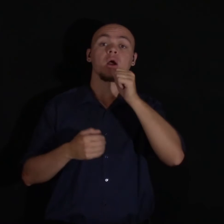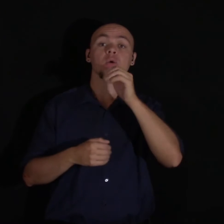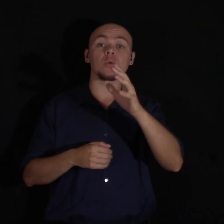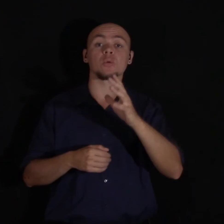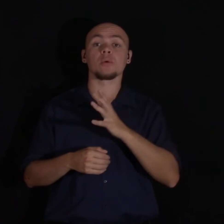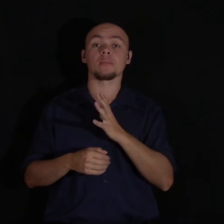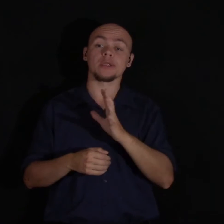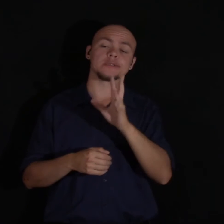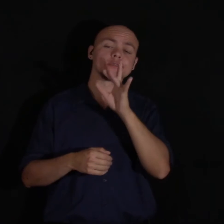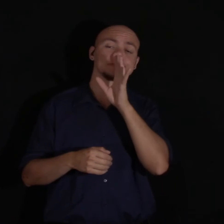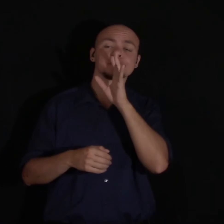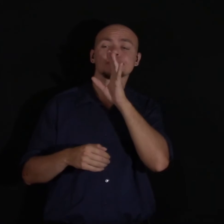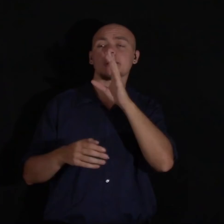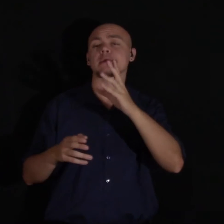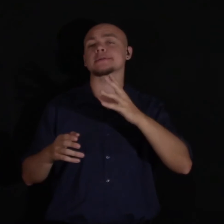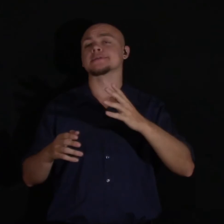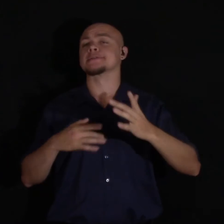and enthusiastic terms of her mother,